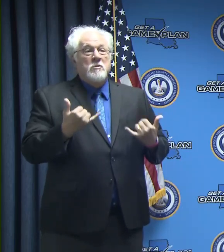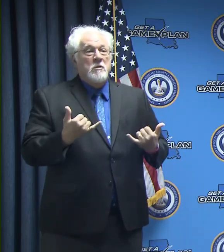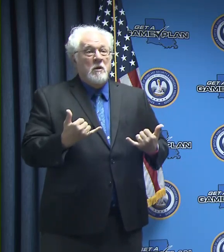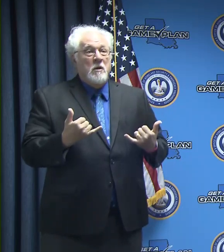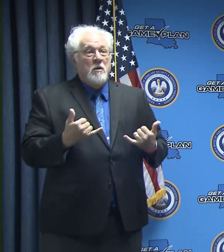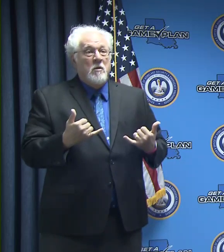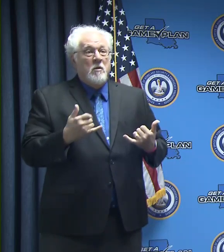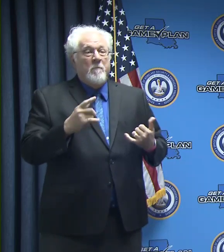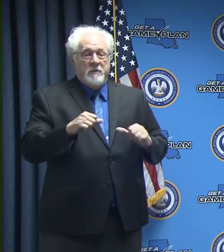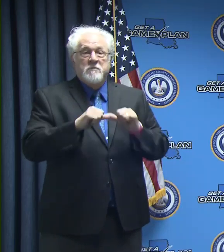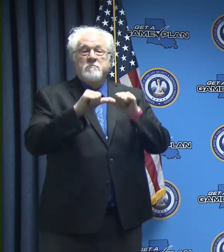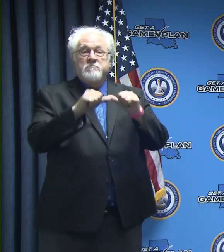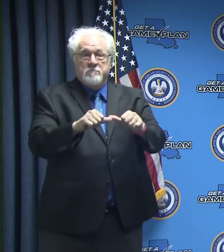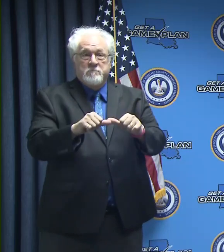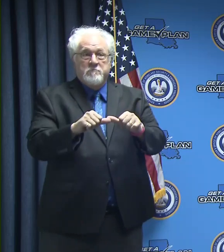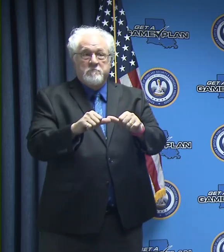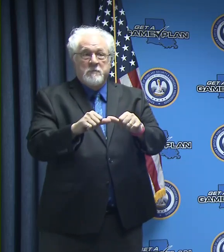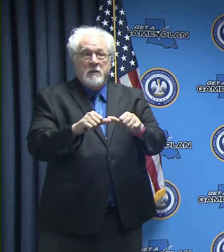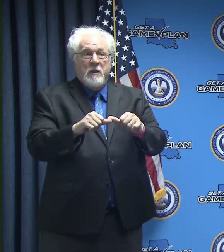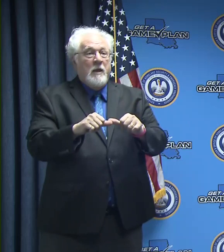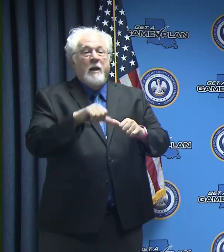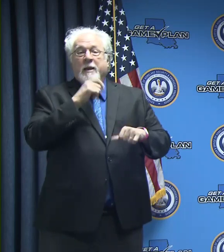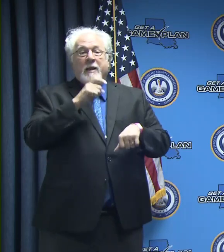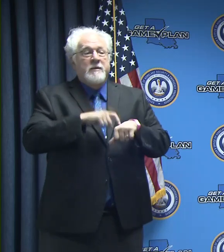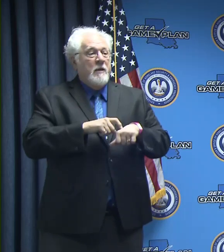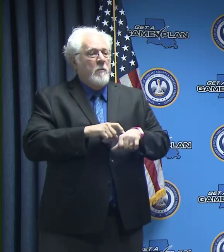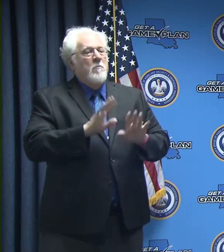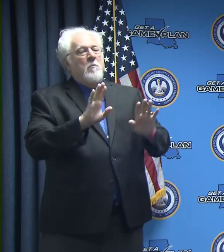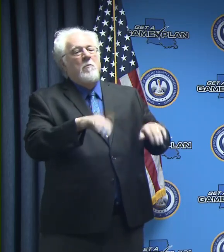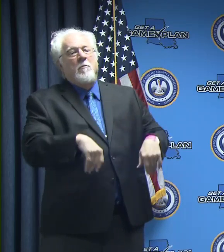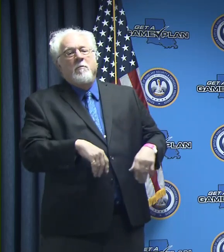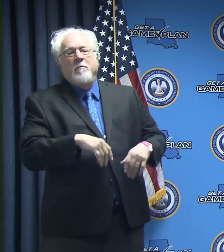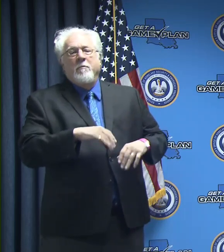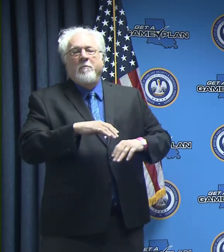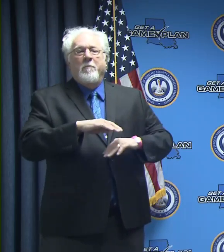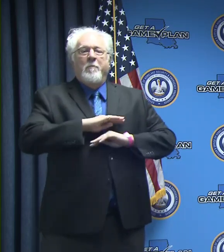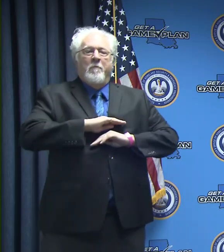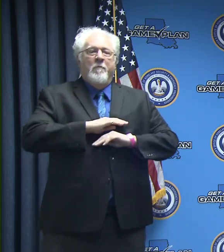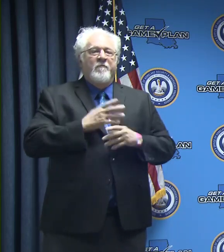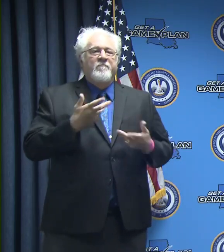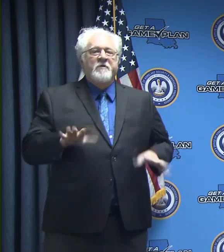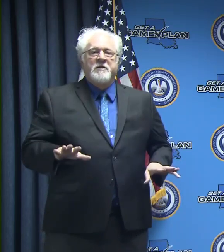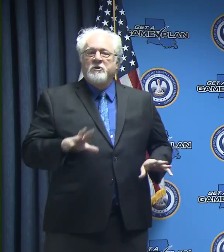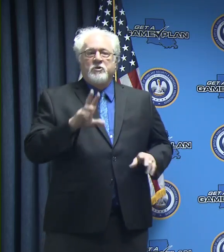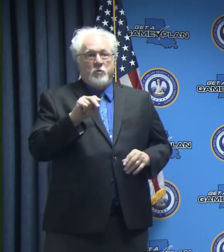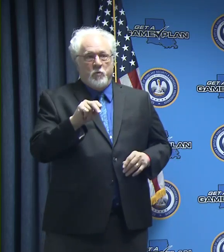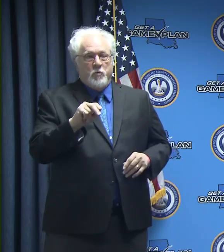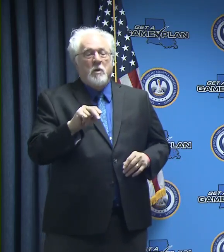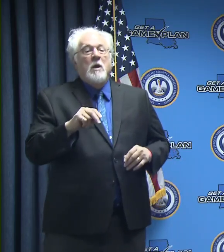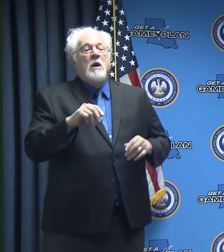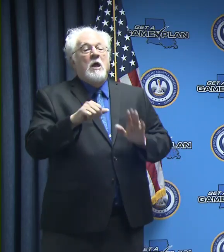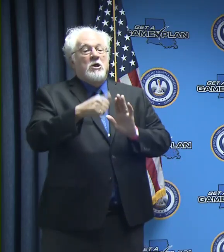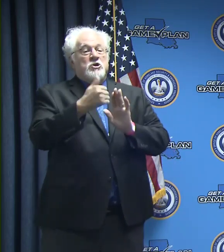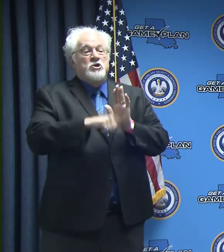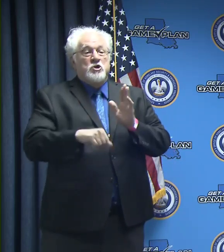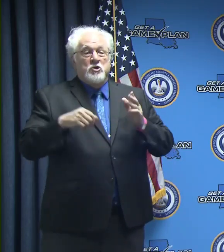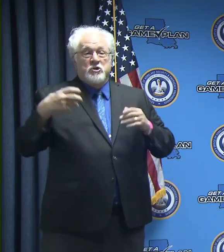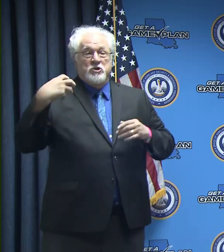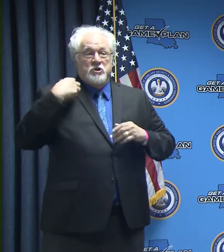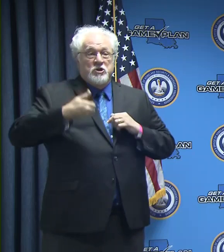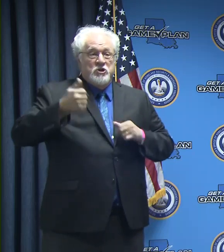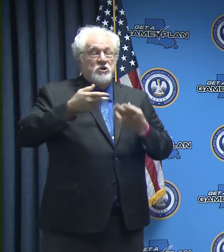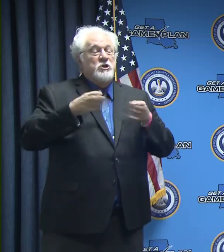we have to keep it up. It's not the time to become lax and to ease up. And the Surgeon General has warned